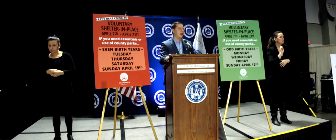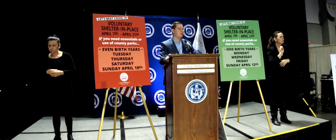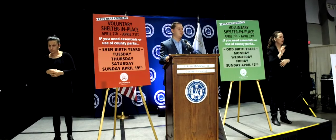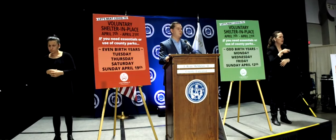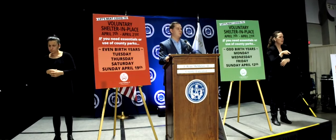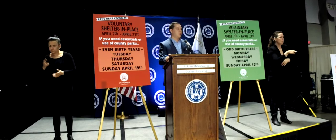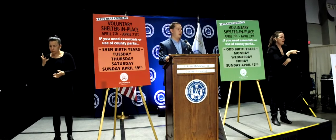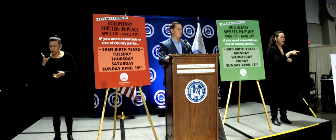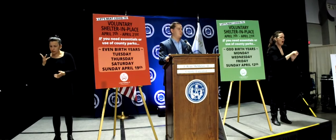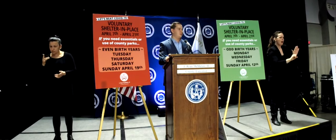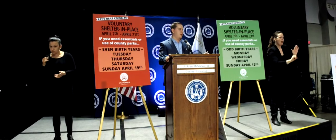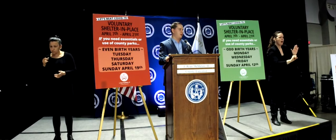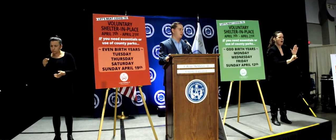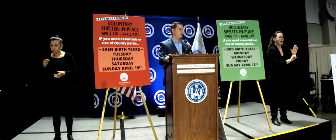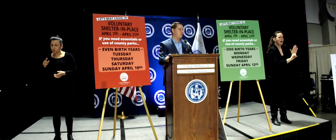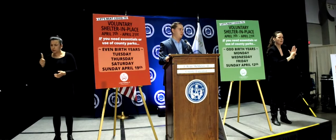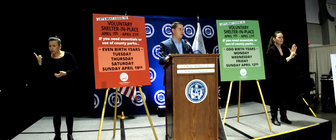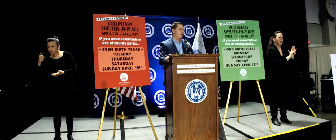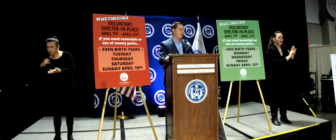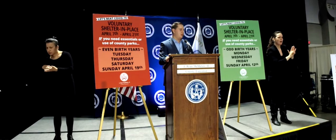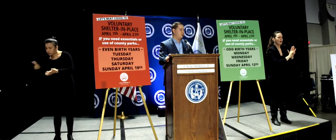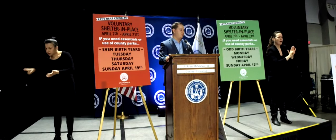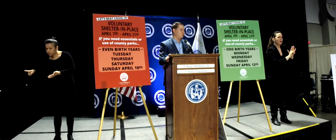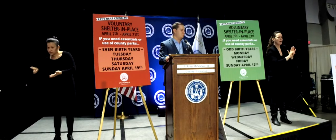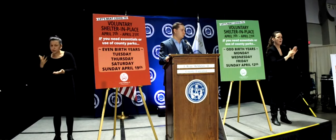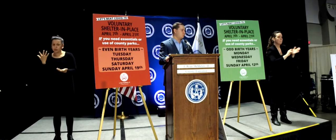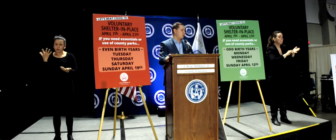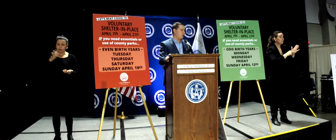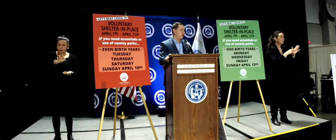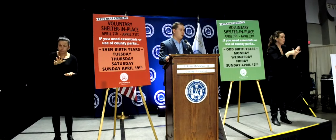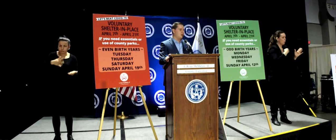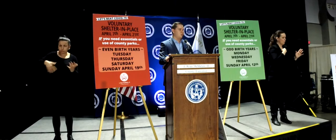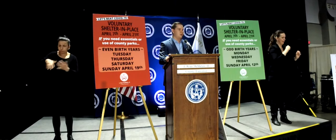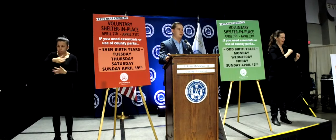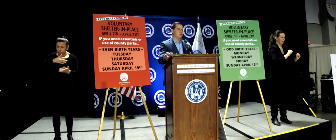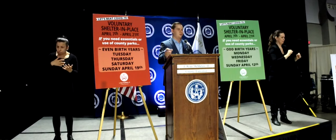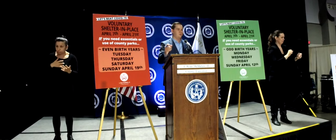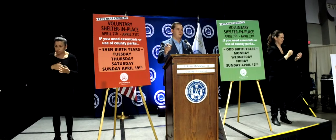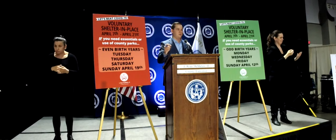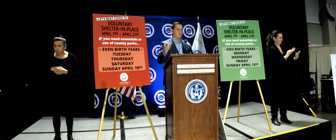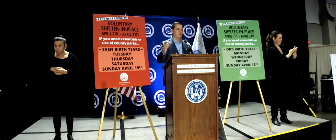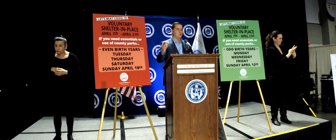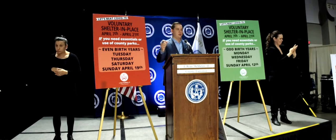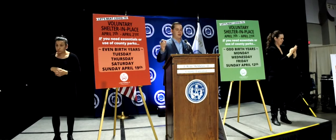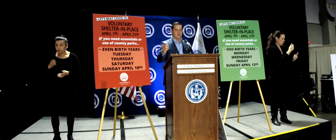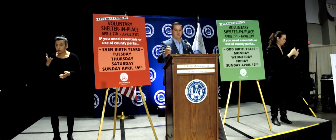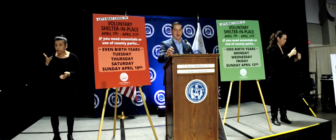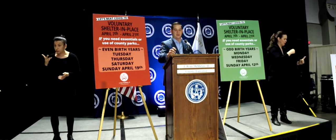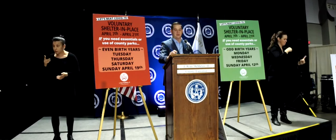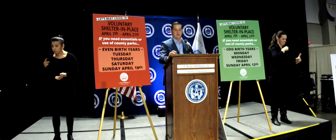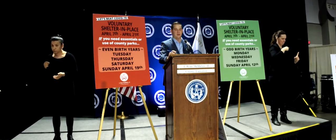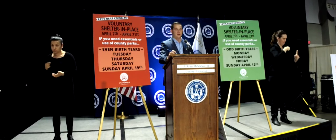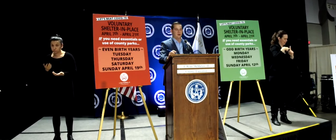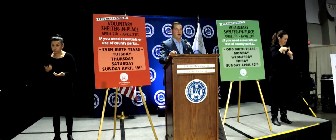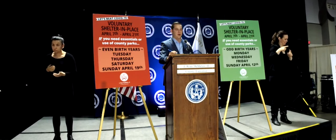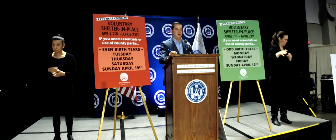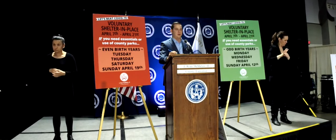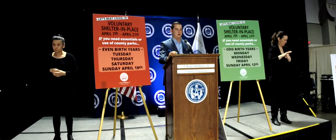looking at that. We have these independent validators, and we can do different GIS